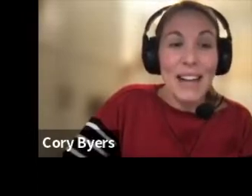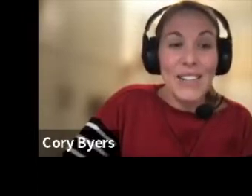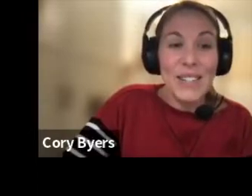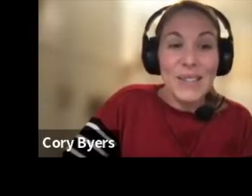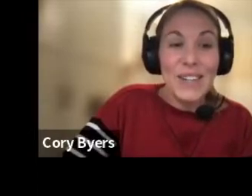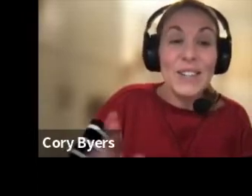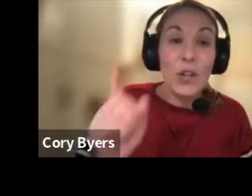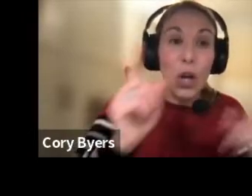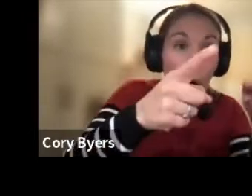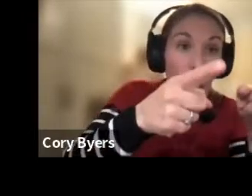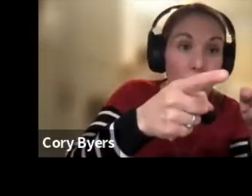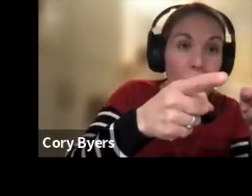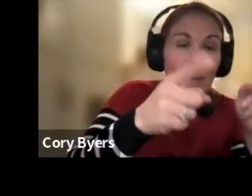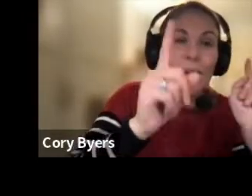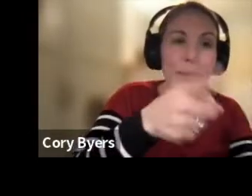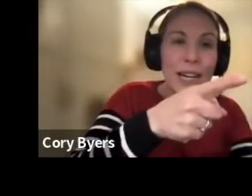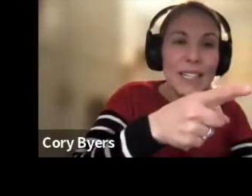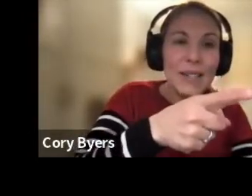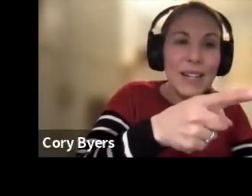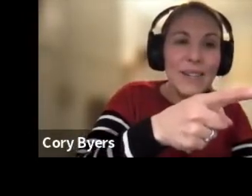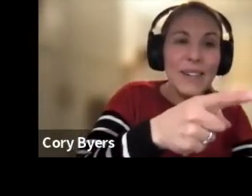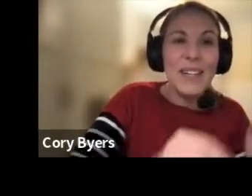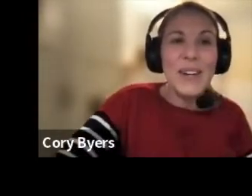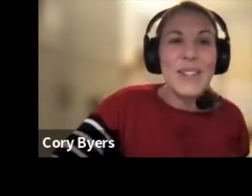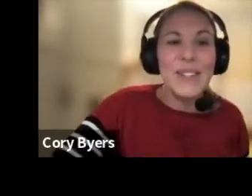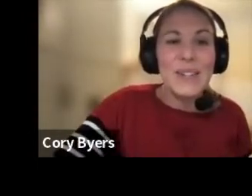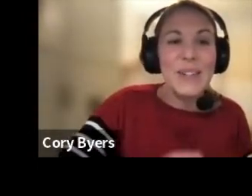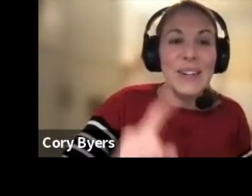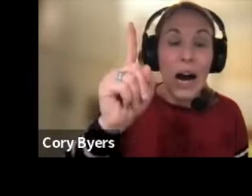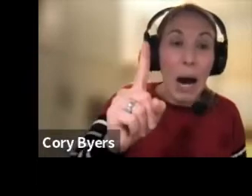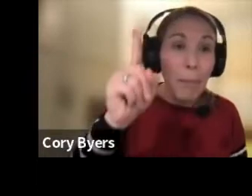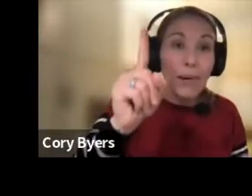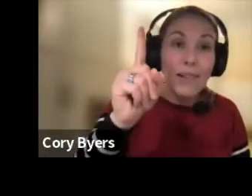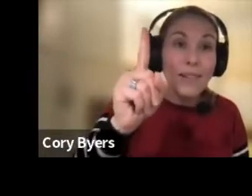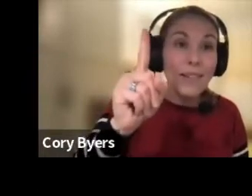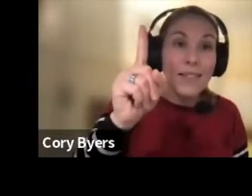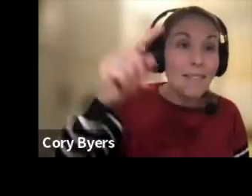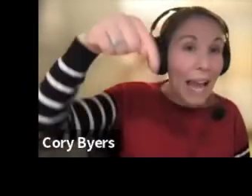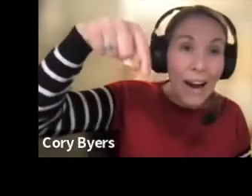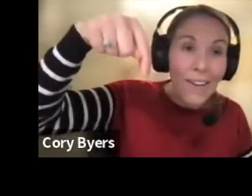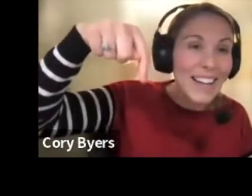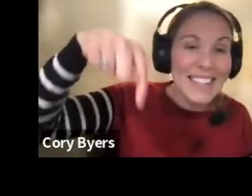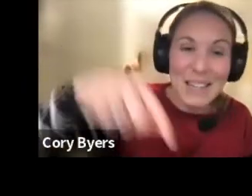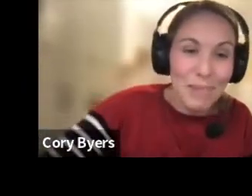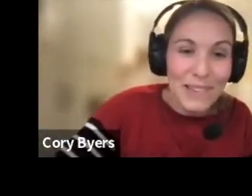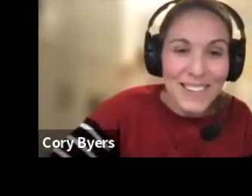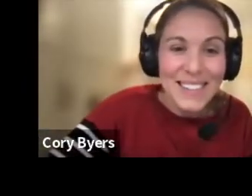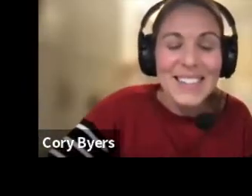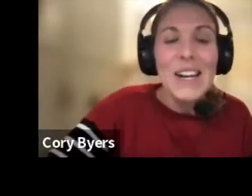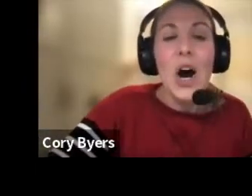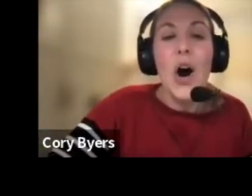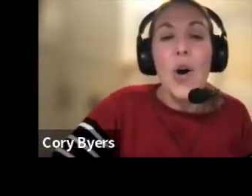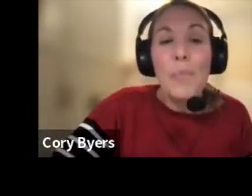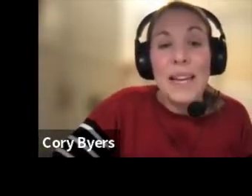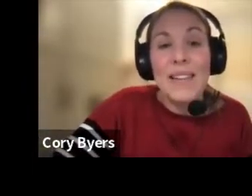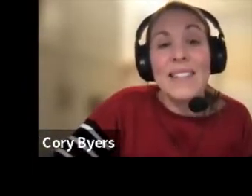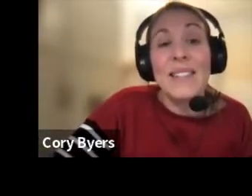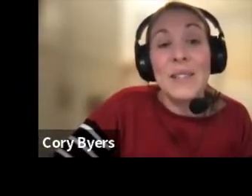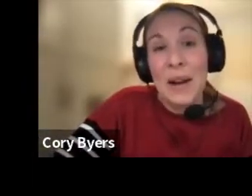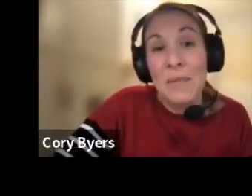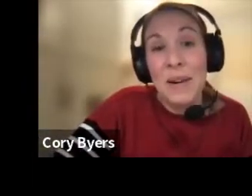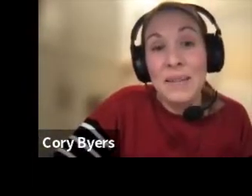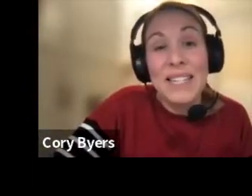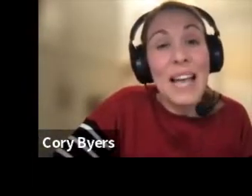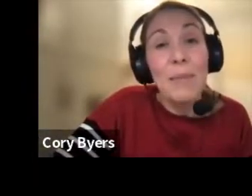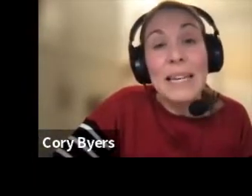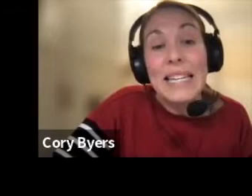Some action words, go, pointing to what you want to go to, up, down, simple. Open. This is a